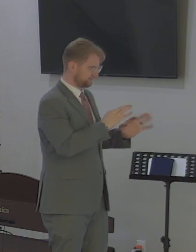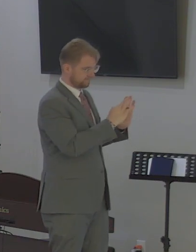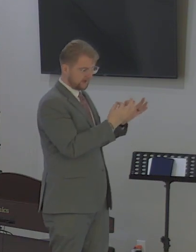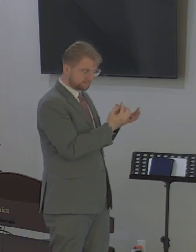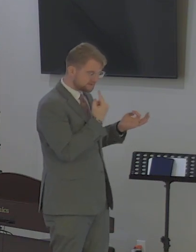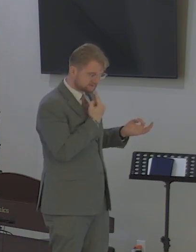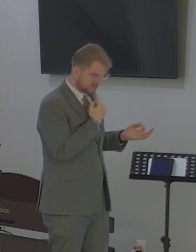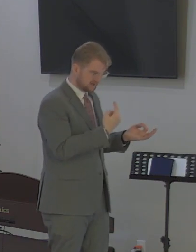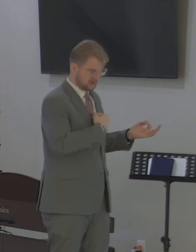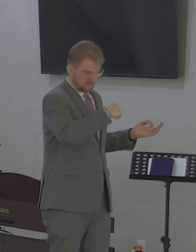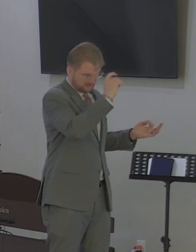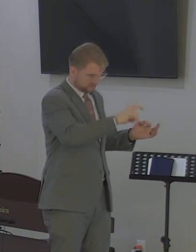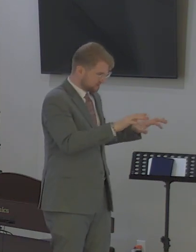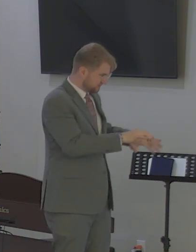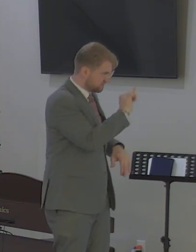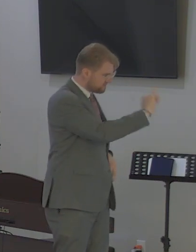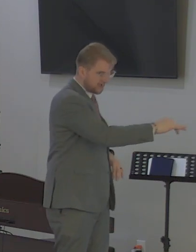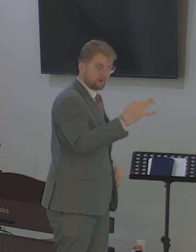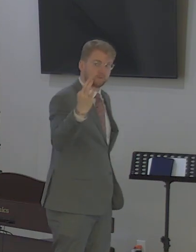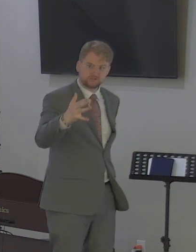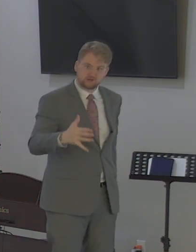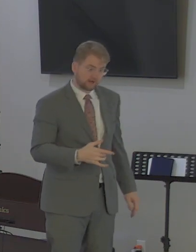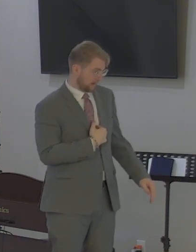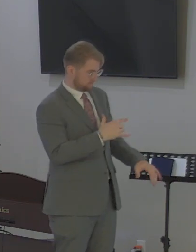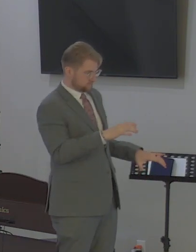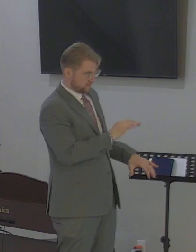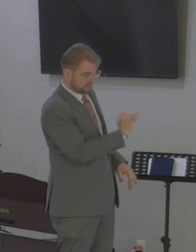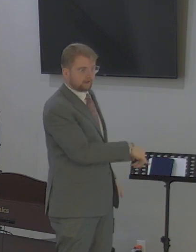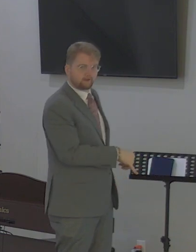said, that I should do this, preacher.